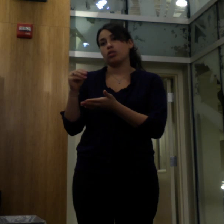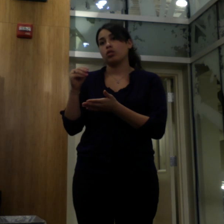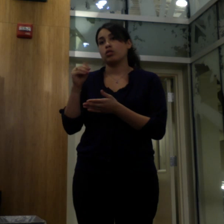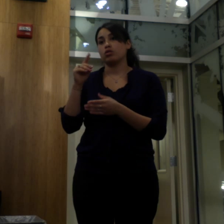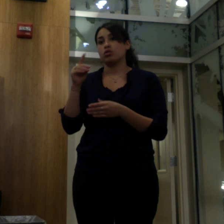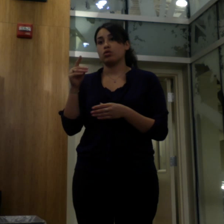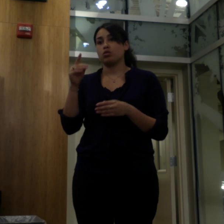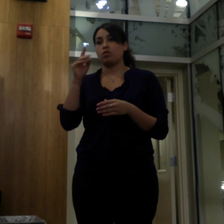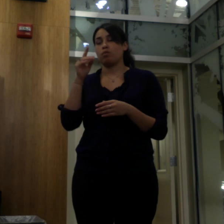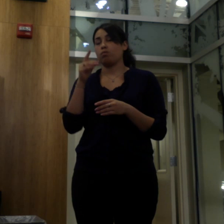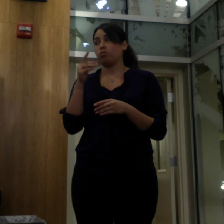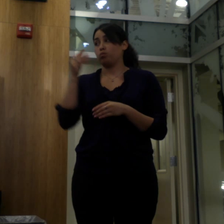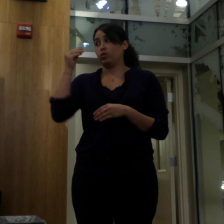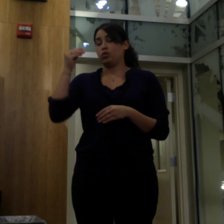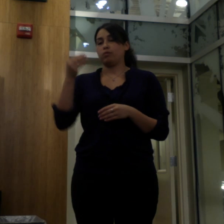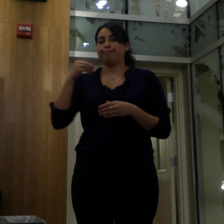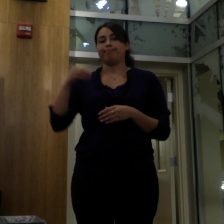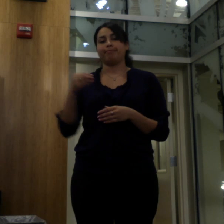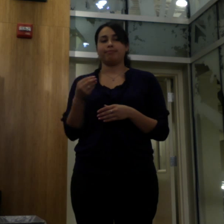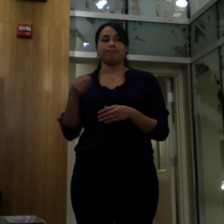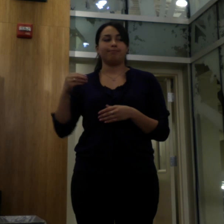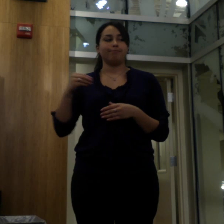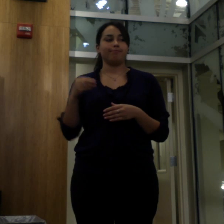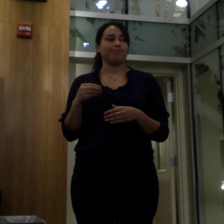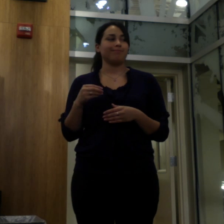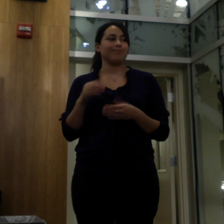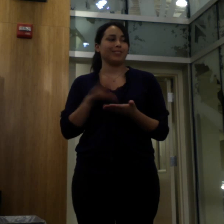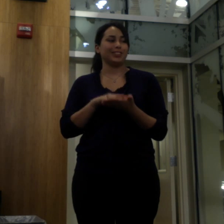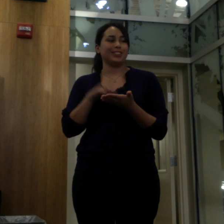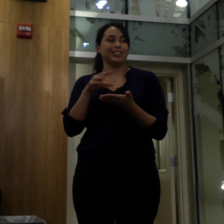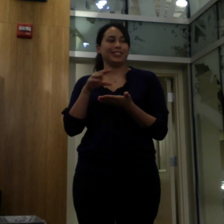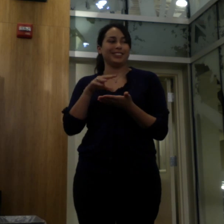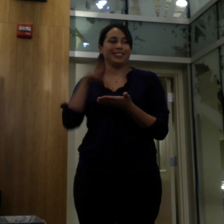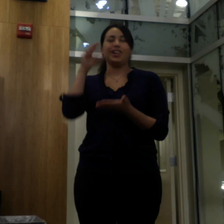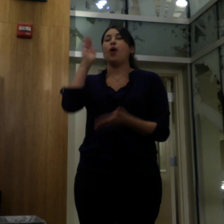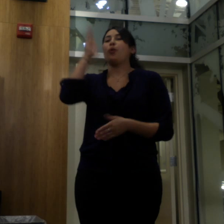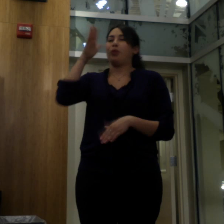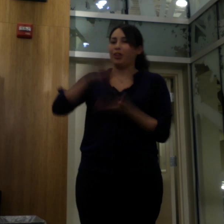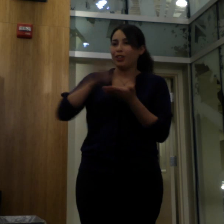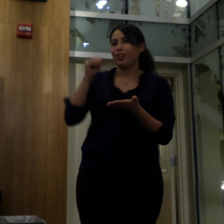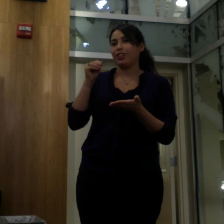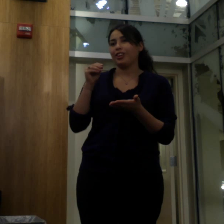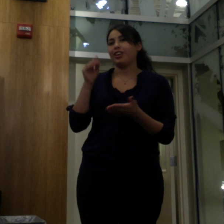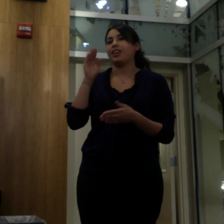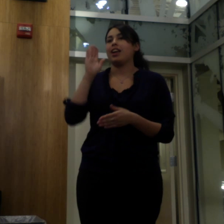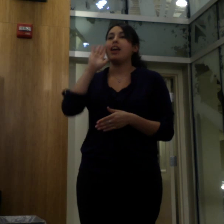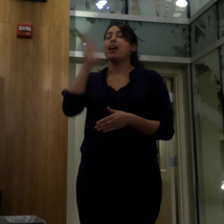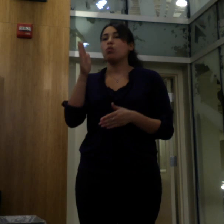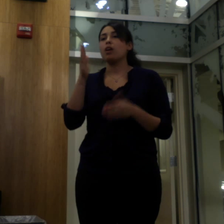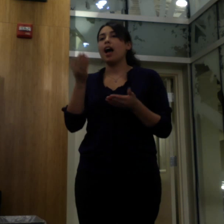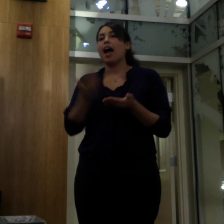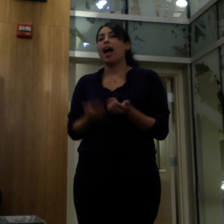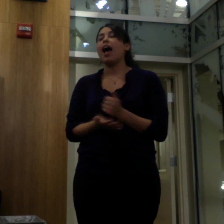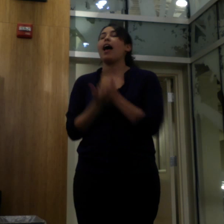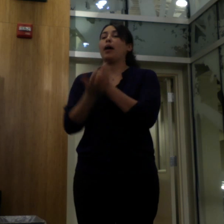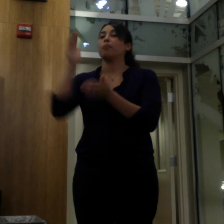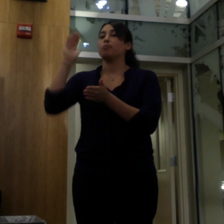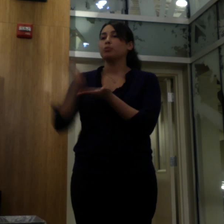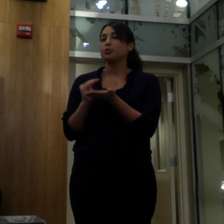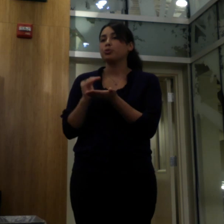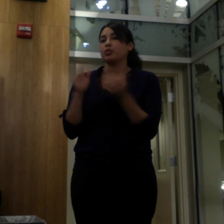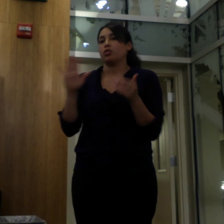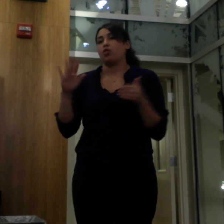tool belt is going to make you more knowledgeable. It's going to eradicate some of that fear that you may have and those